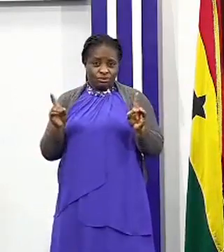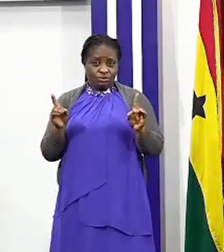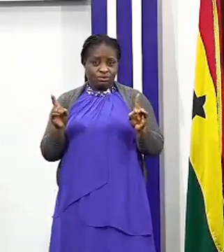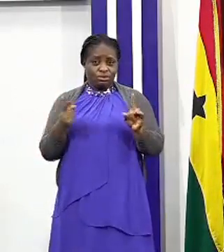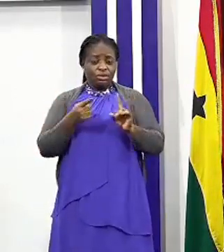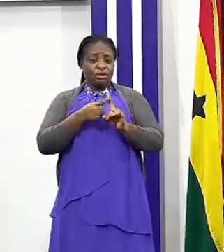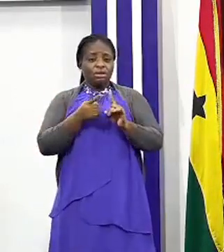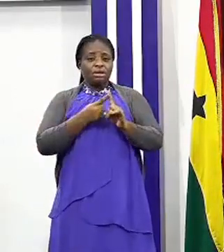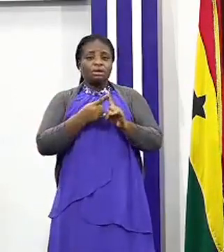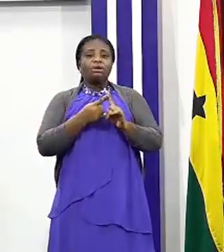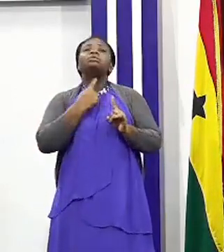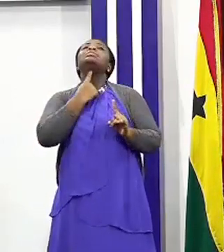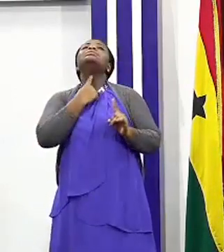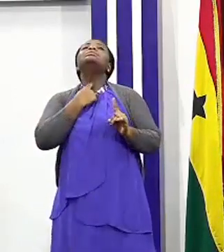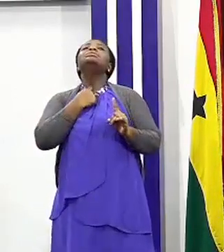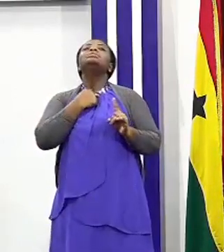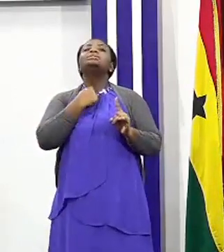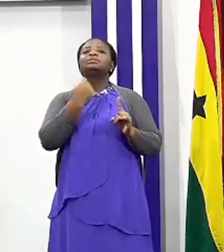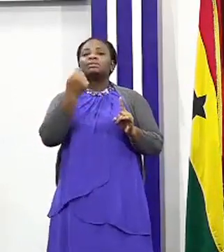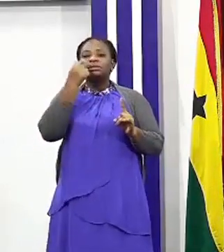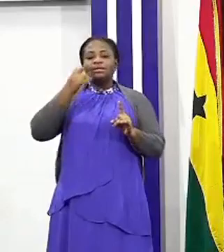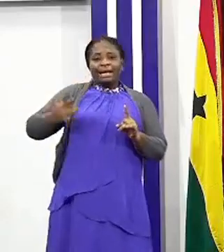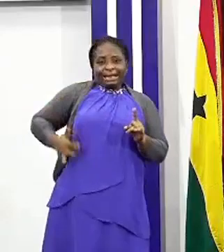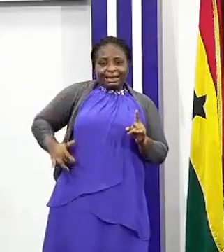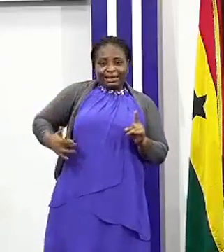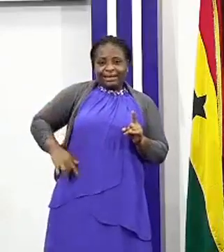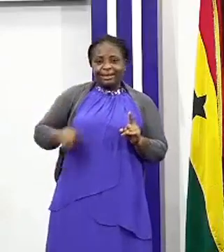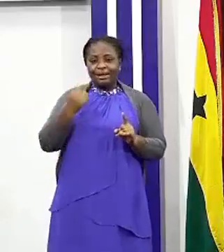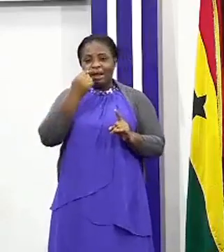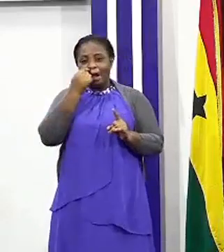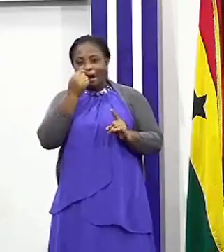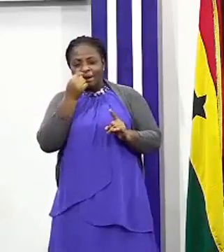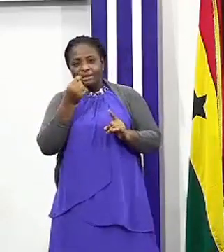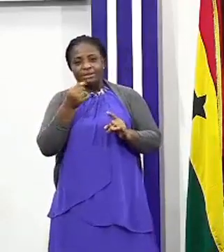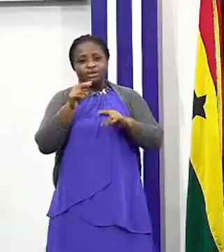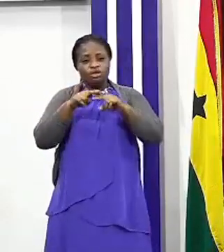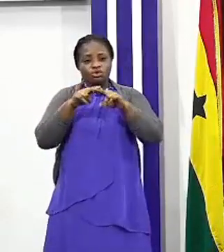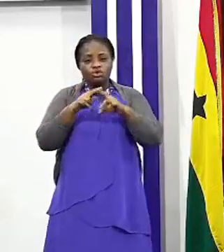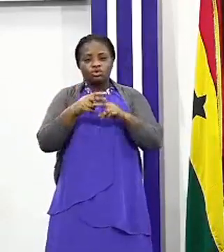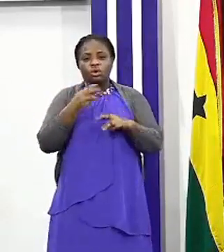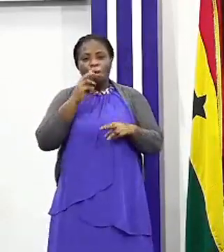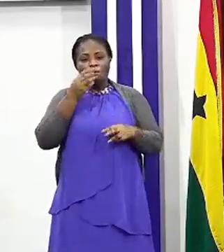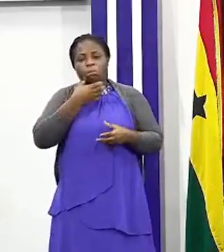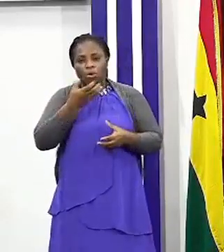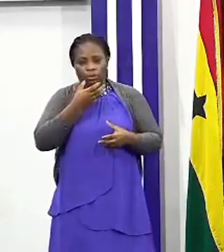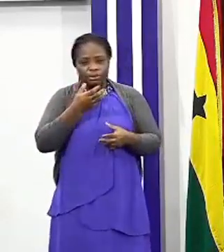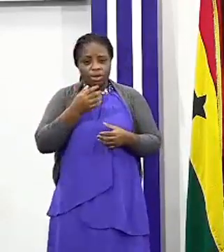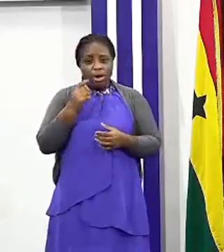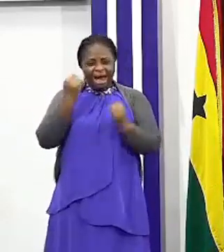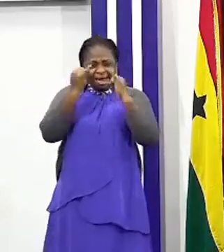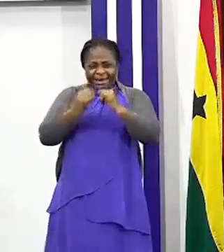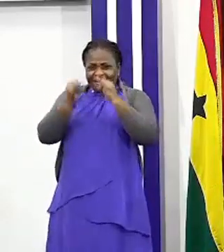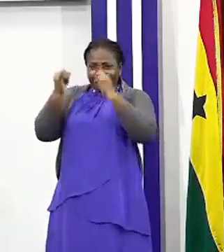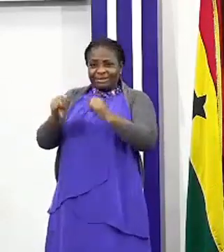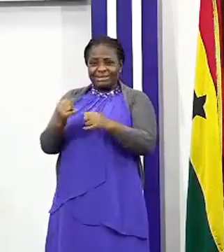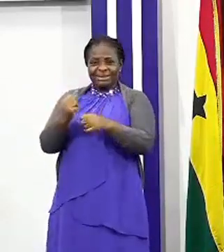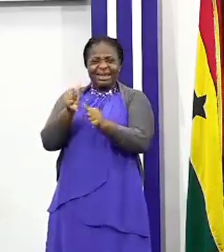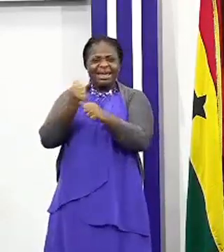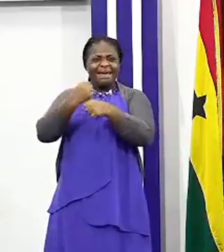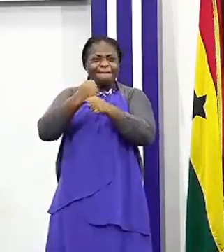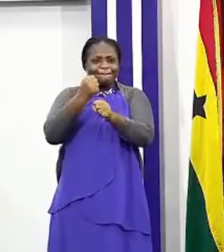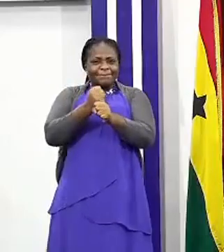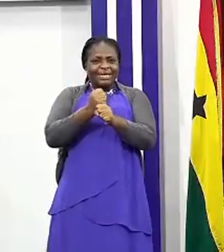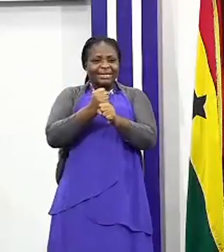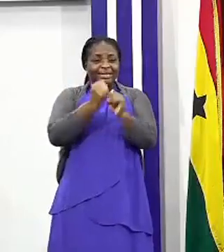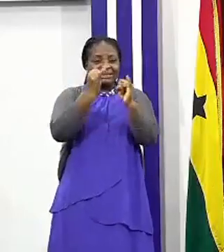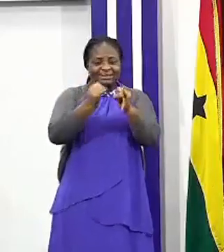swab, nasal swab, sputum, and nasal lavage. We combine all such samples from one individual to make one sample to